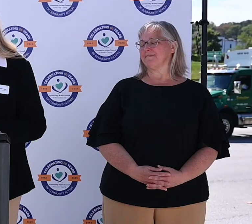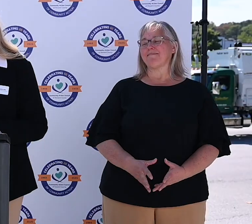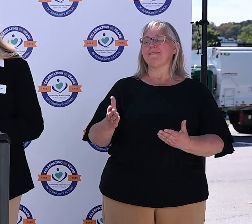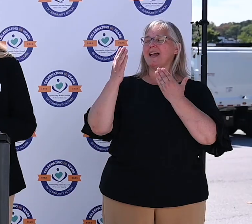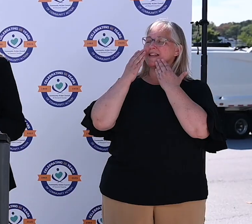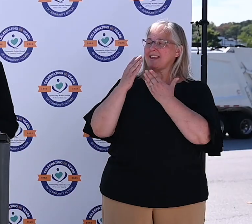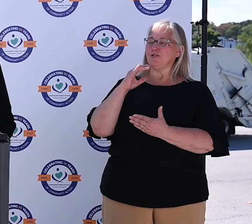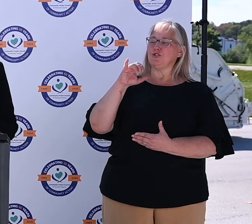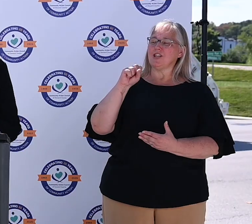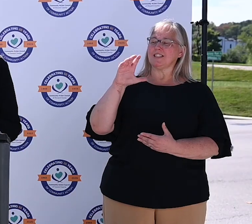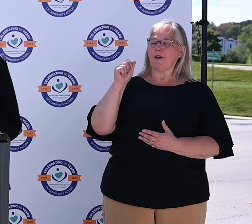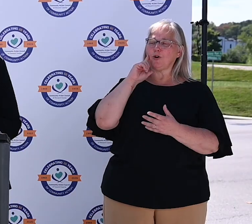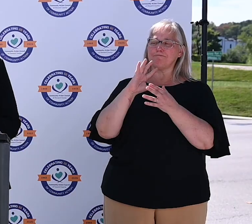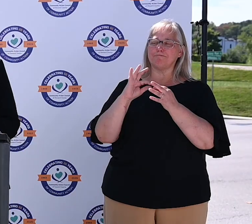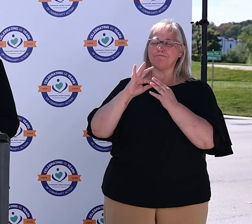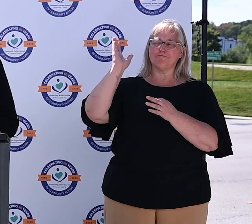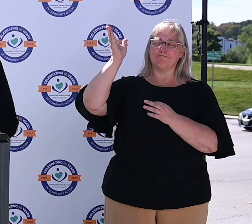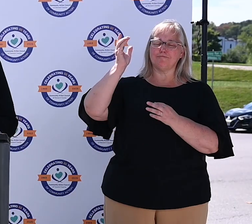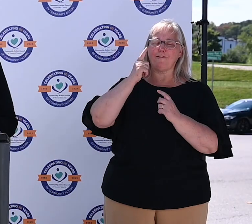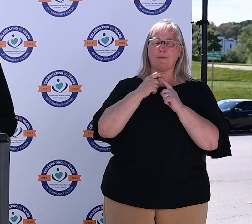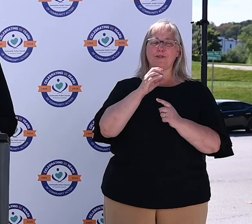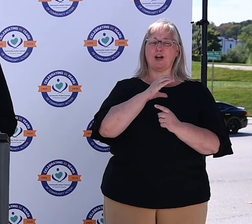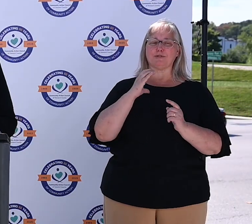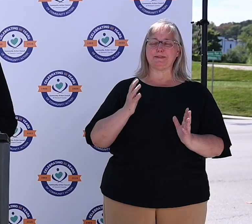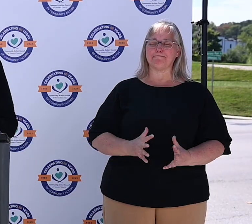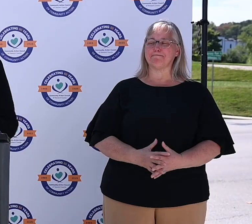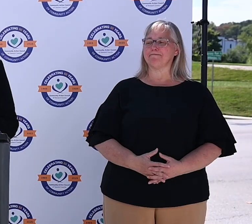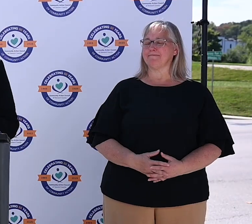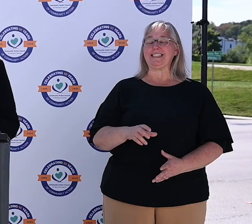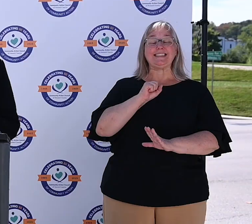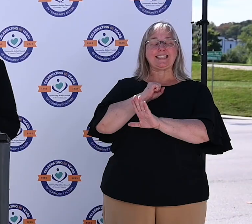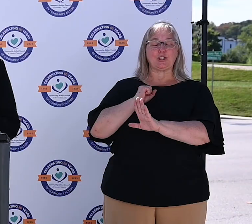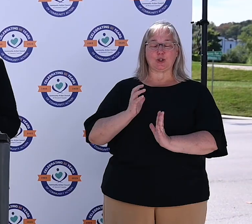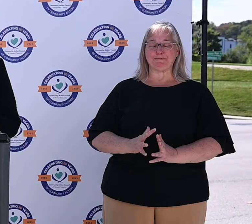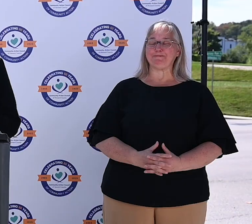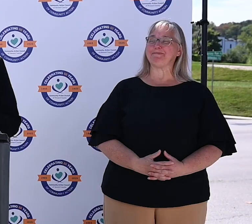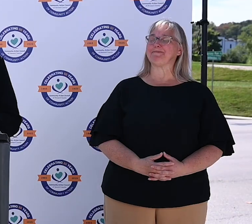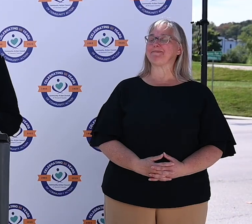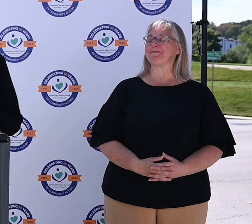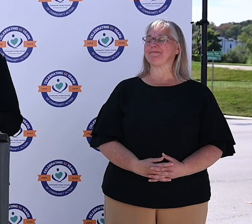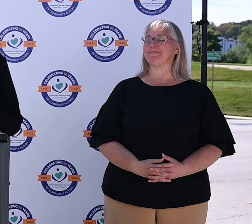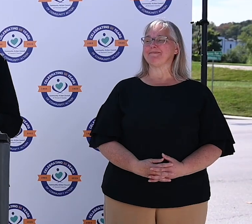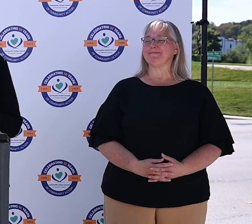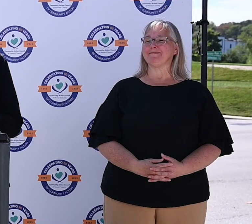Thank you, Jessica, for those remarks from the Congressman. Senator.